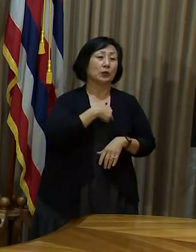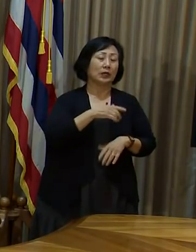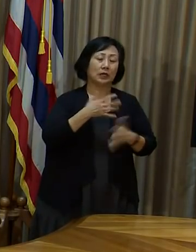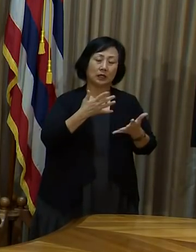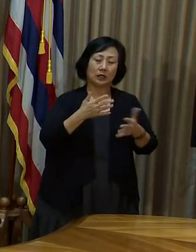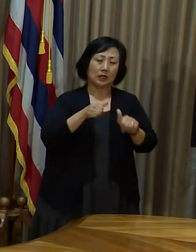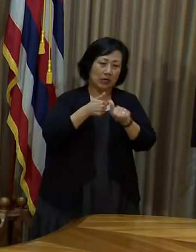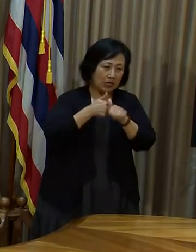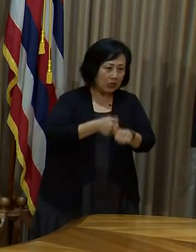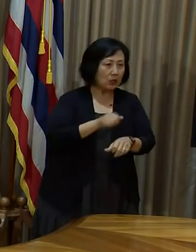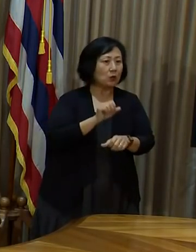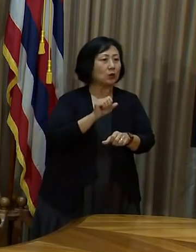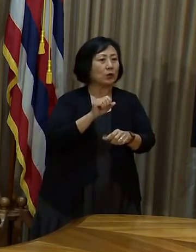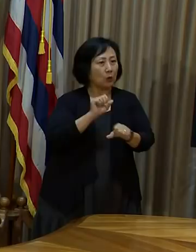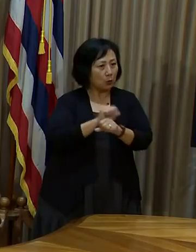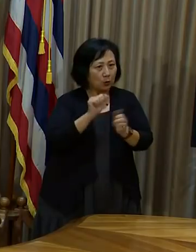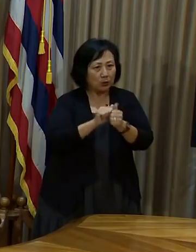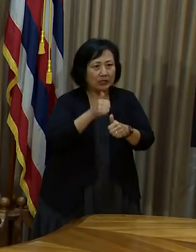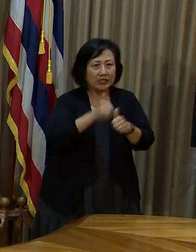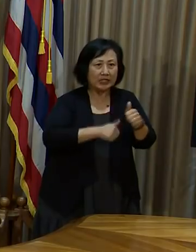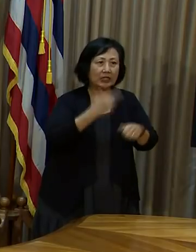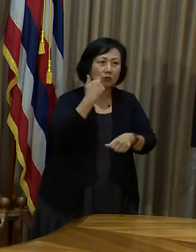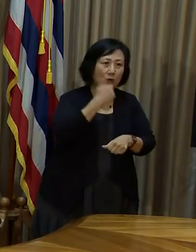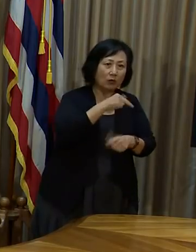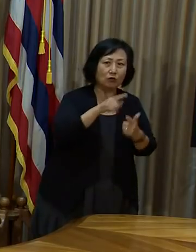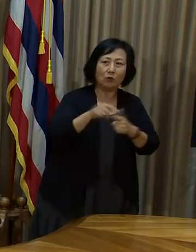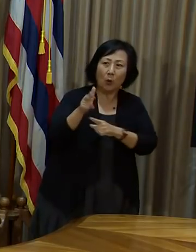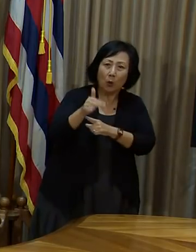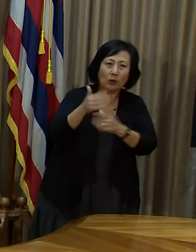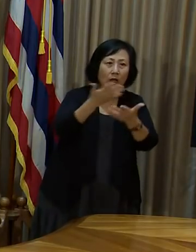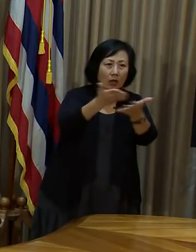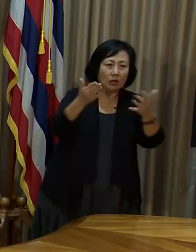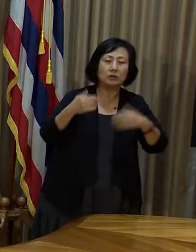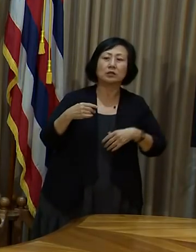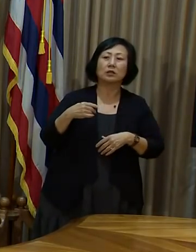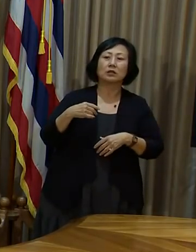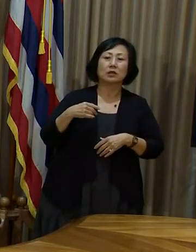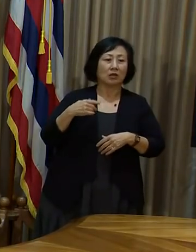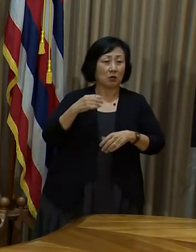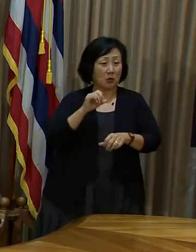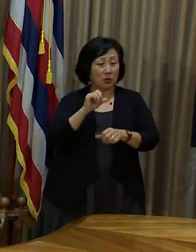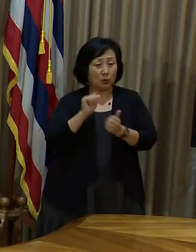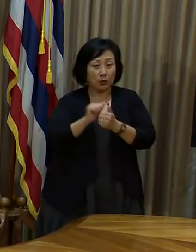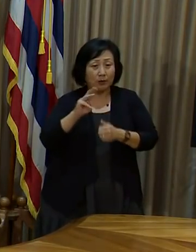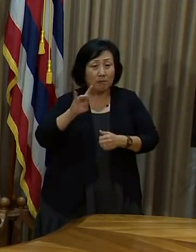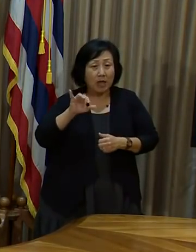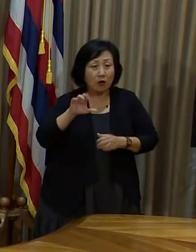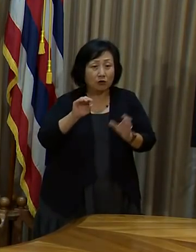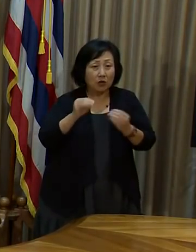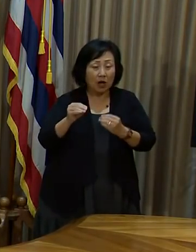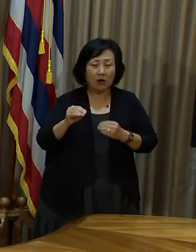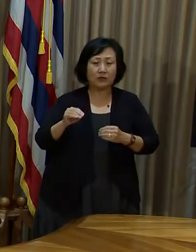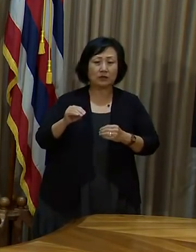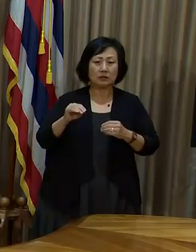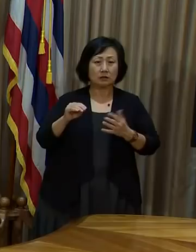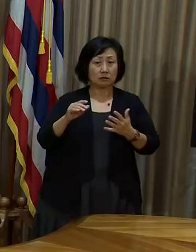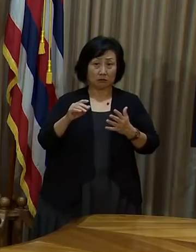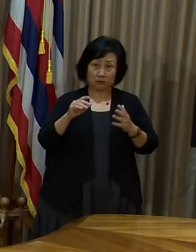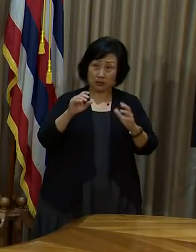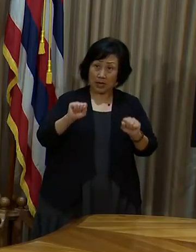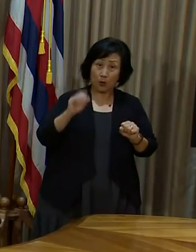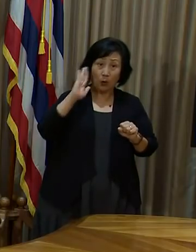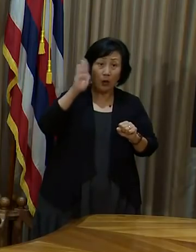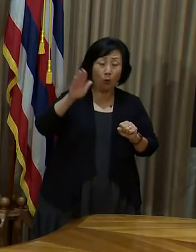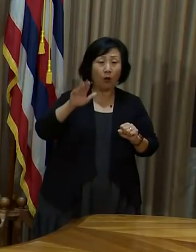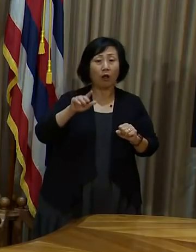with the industry as well as the mayor's office to evaluate whether there can be